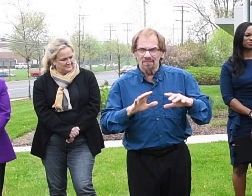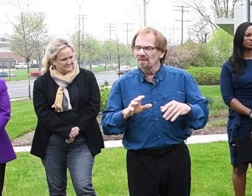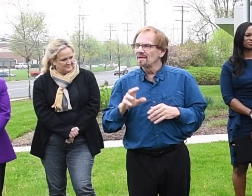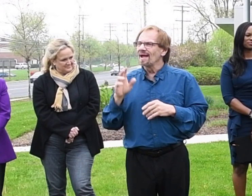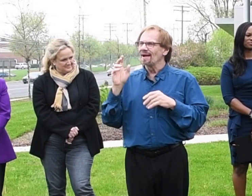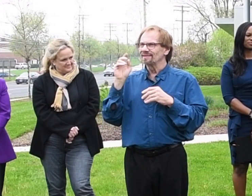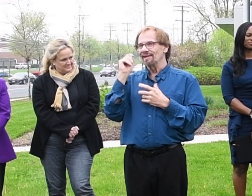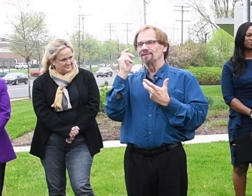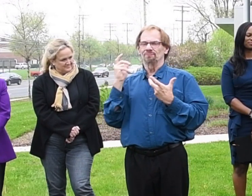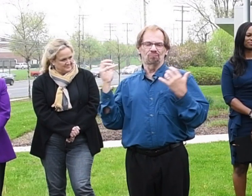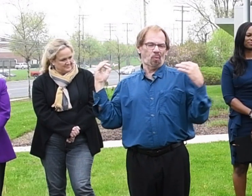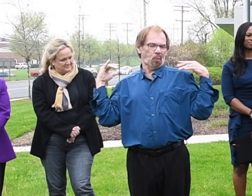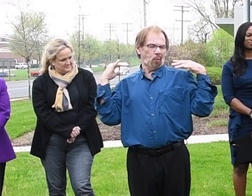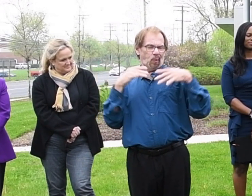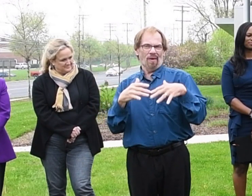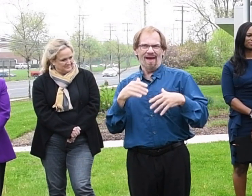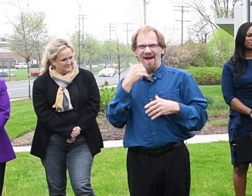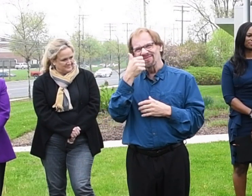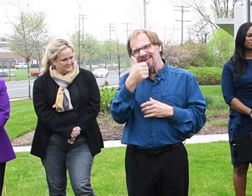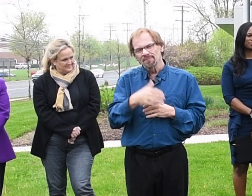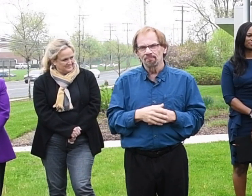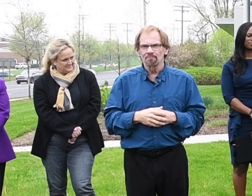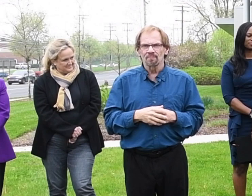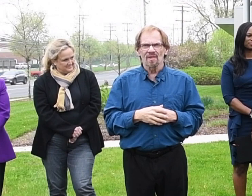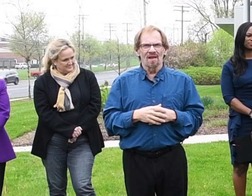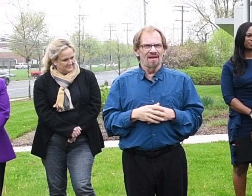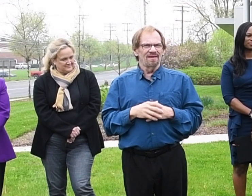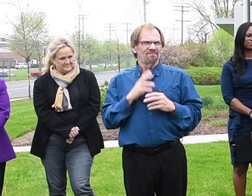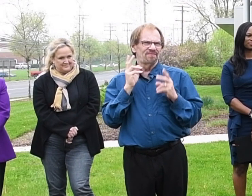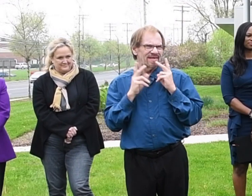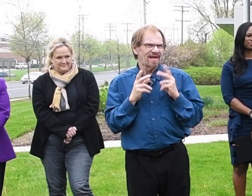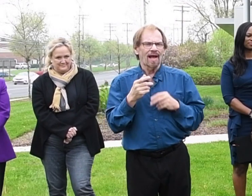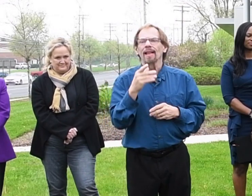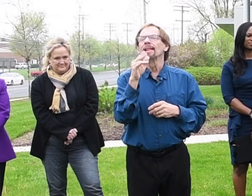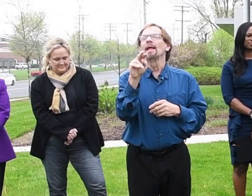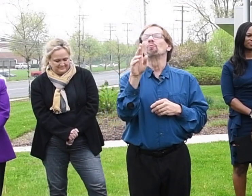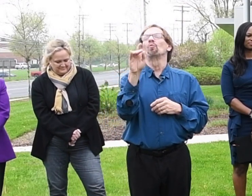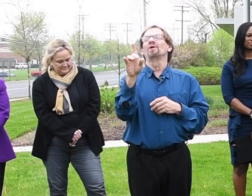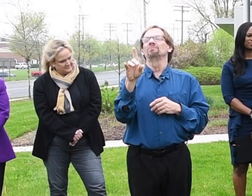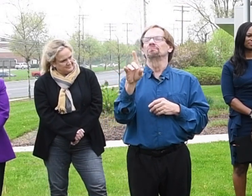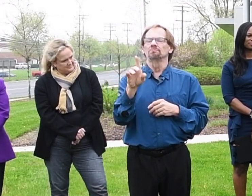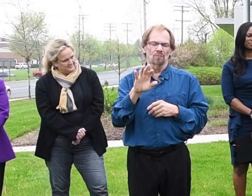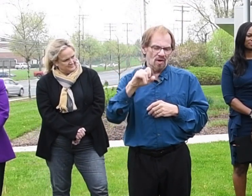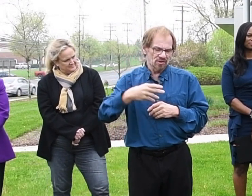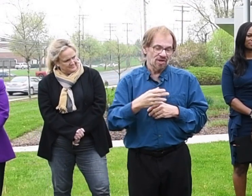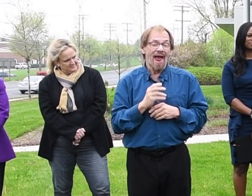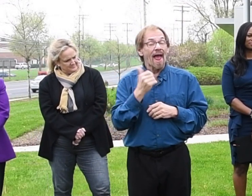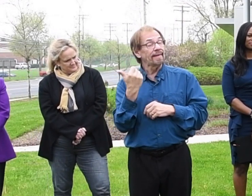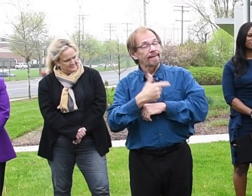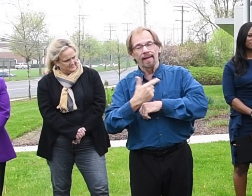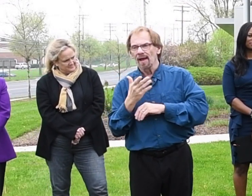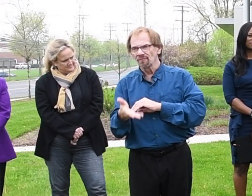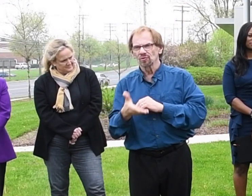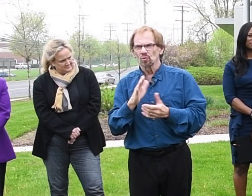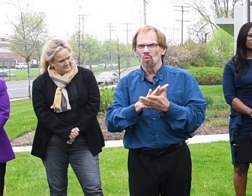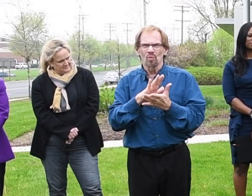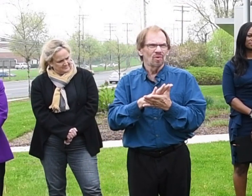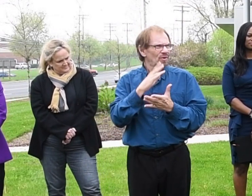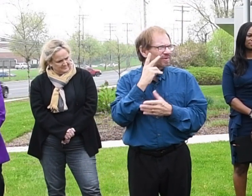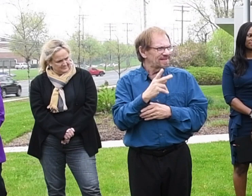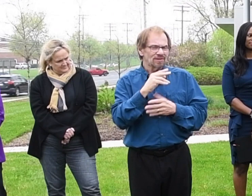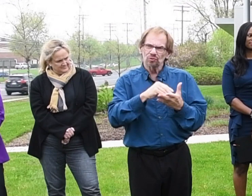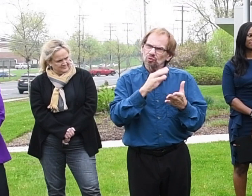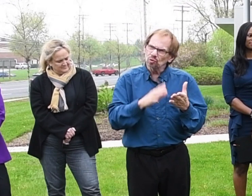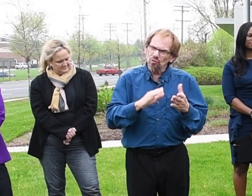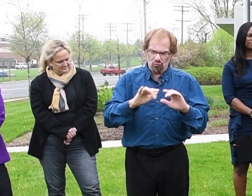teens every single day. Visit the Glenwood branch any day after school and you'll see students, groups of